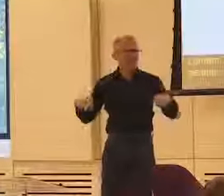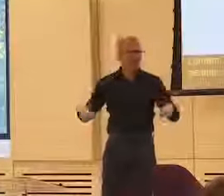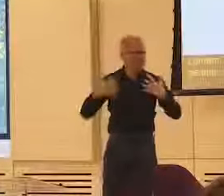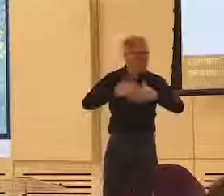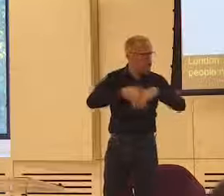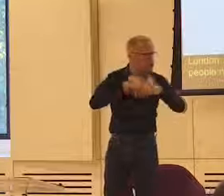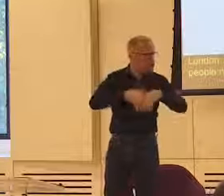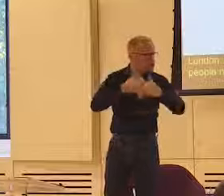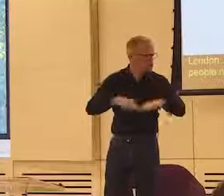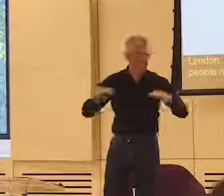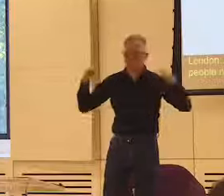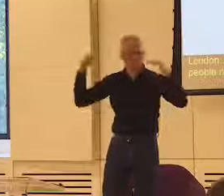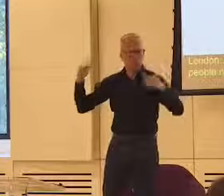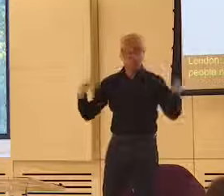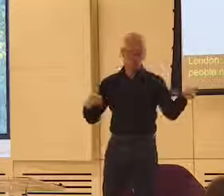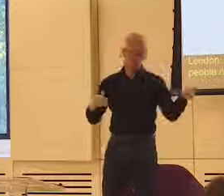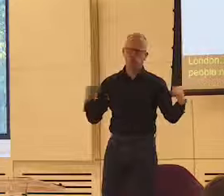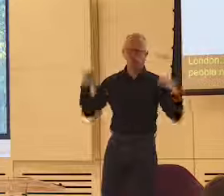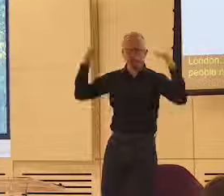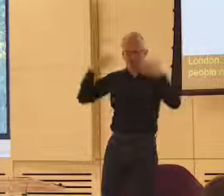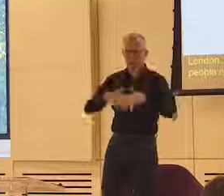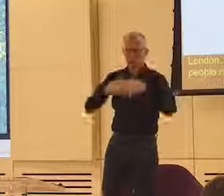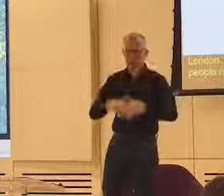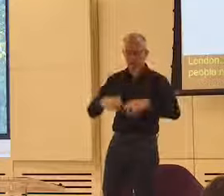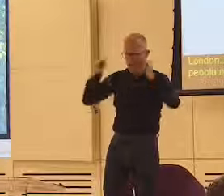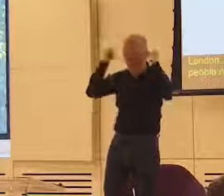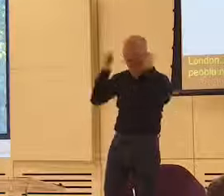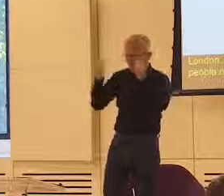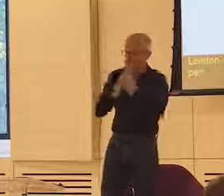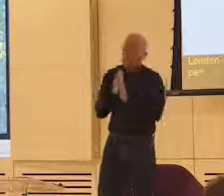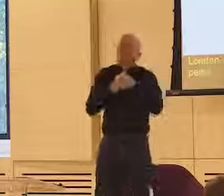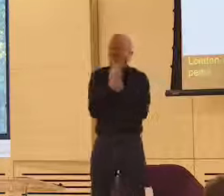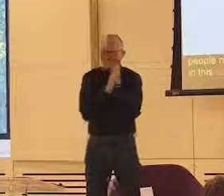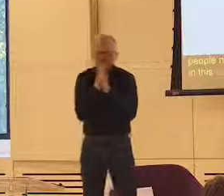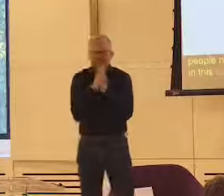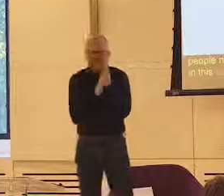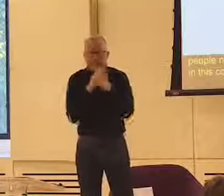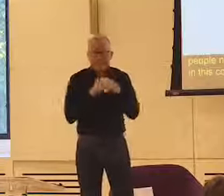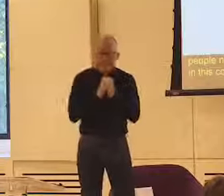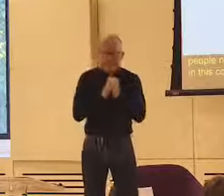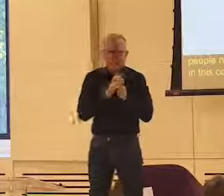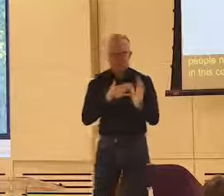the technology advanced in this country? Yes, pretty much so.